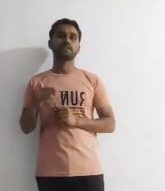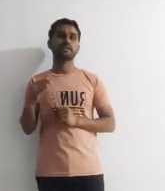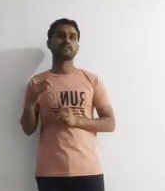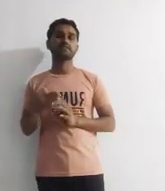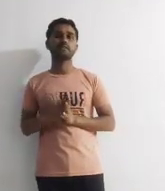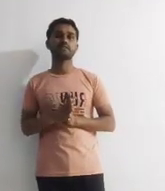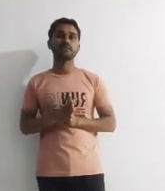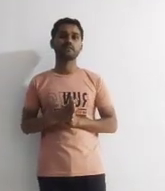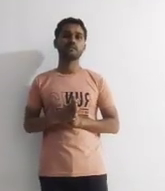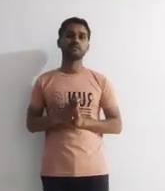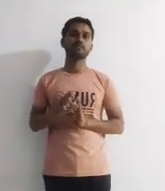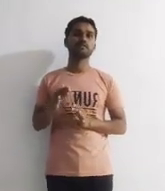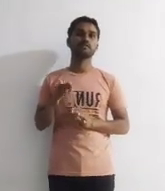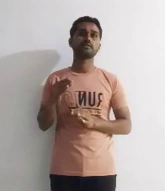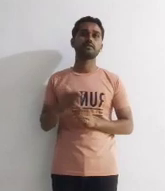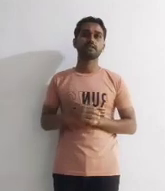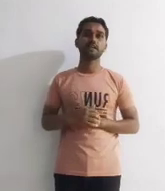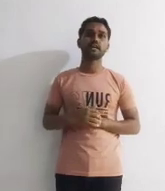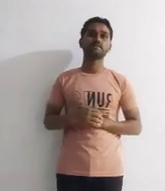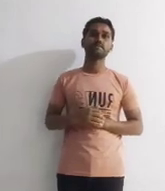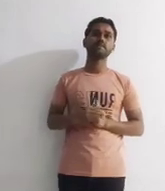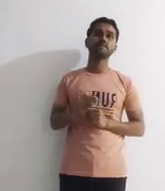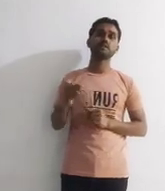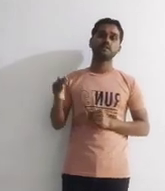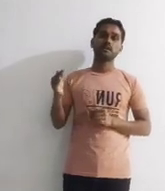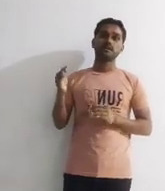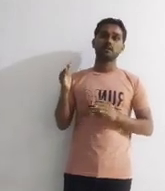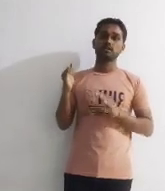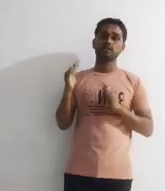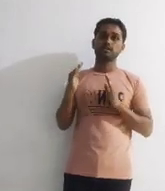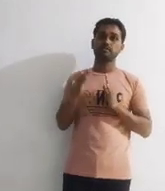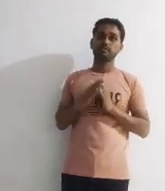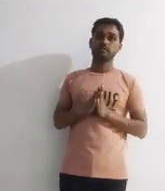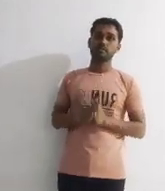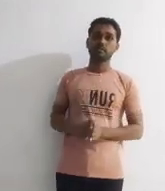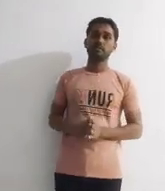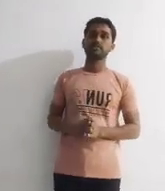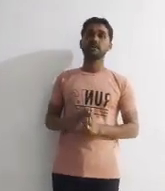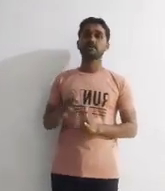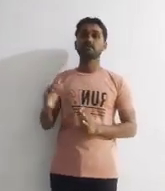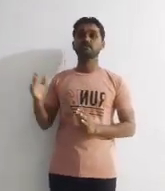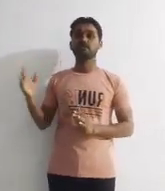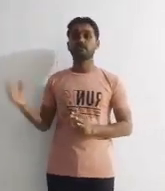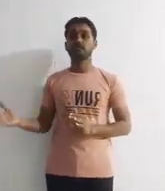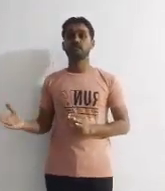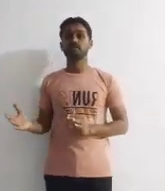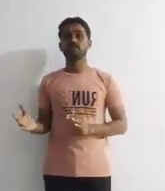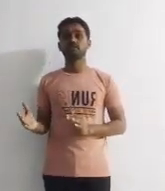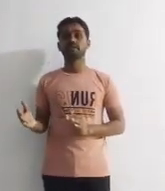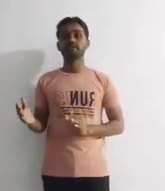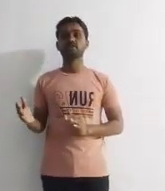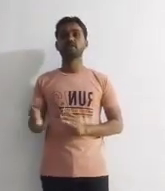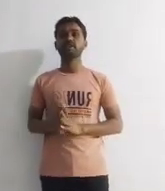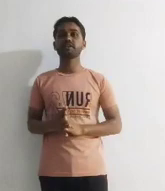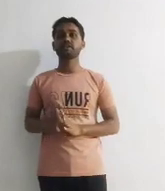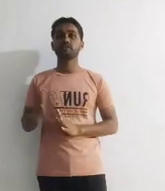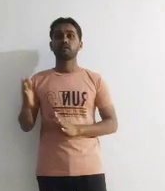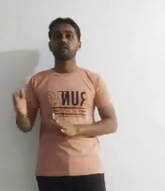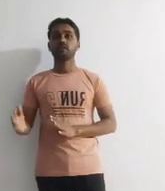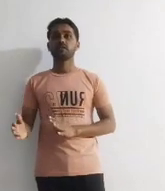thread circle is thread life is threads are executing in one